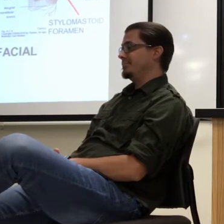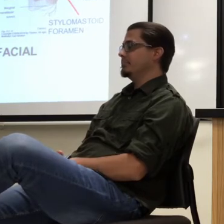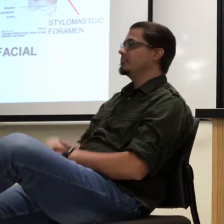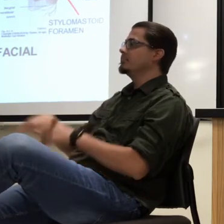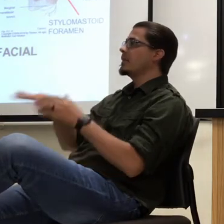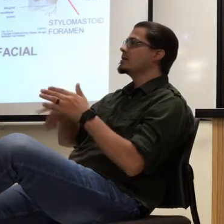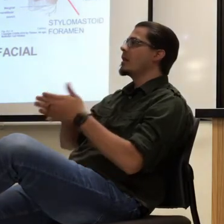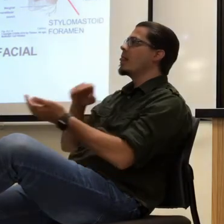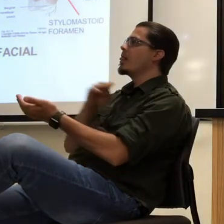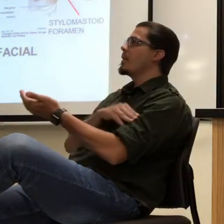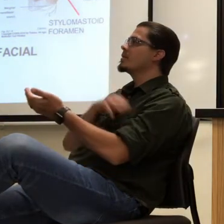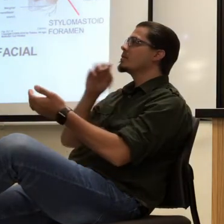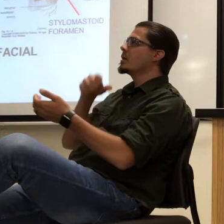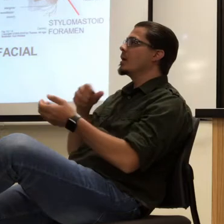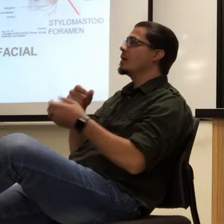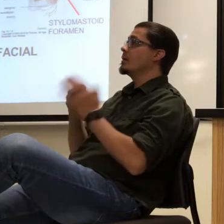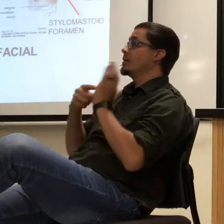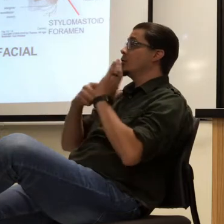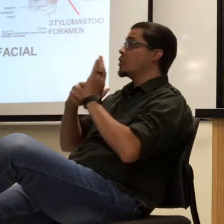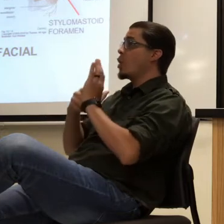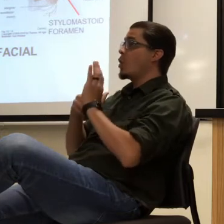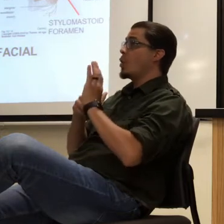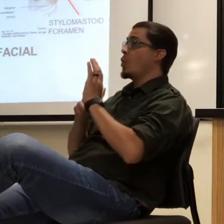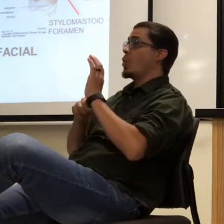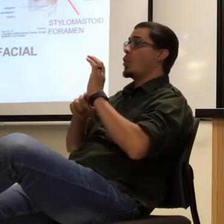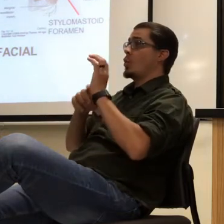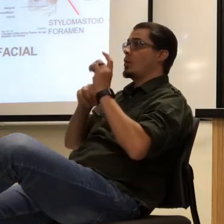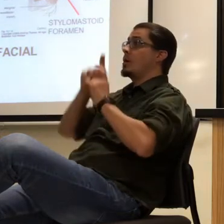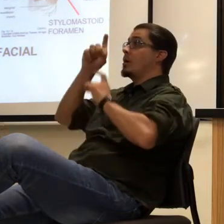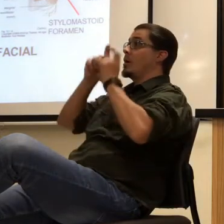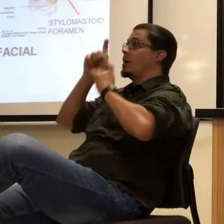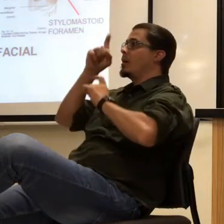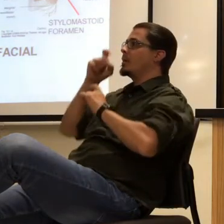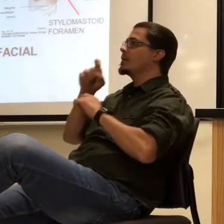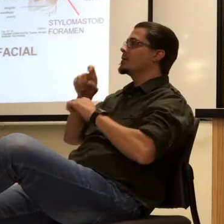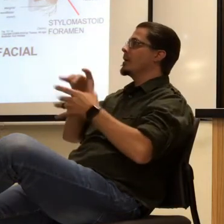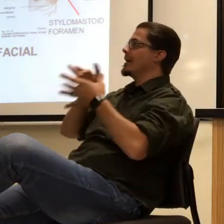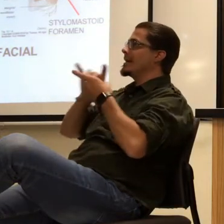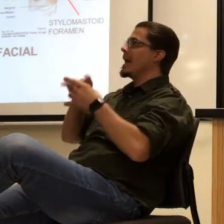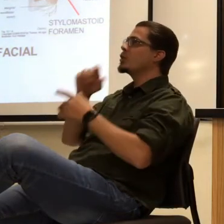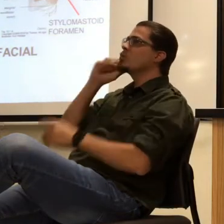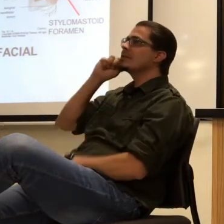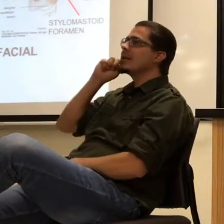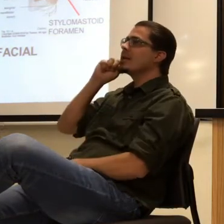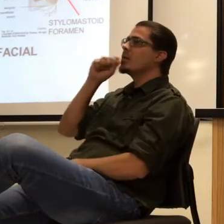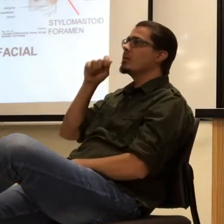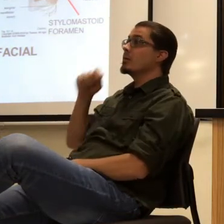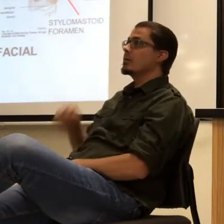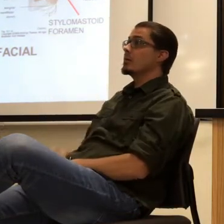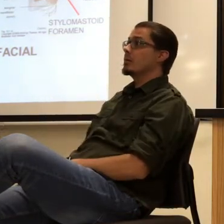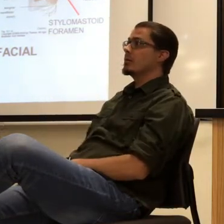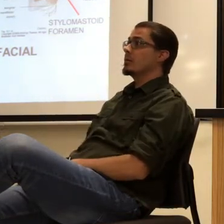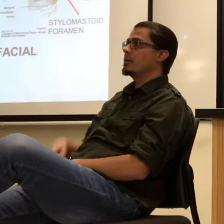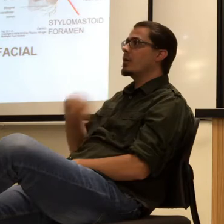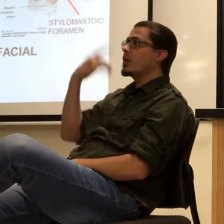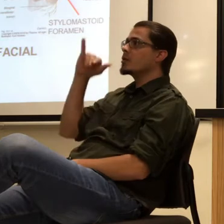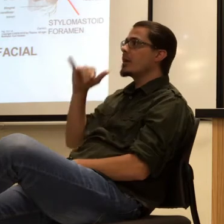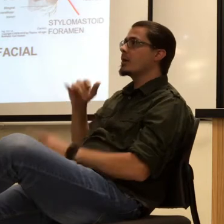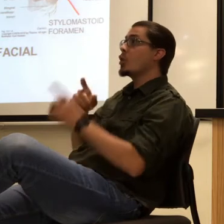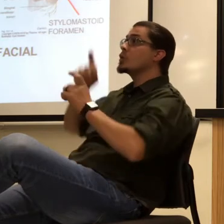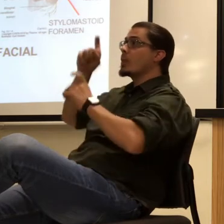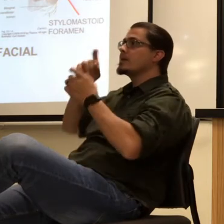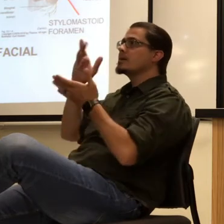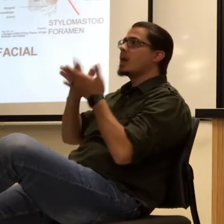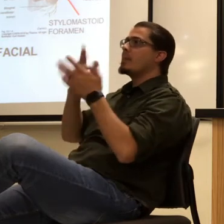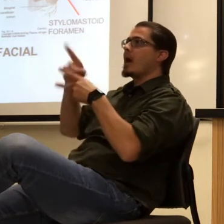Basically, these muscles can convey expression because they insert onto skin. And when you move the skin of your face, it looks like you're expressing some